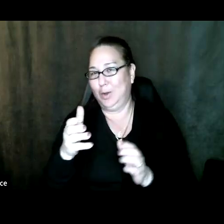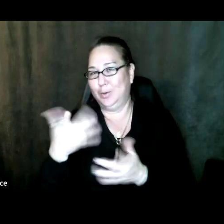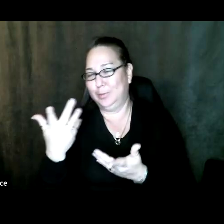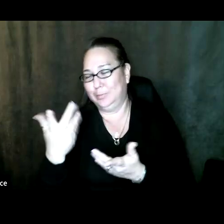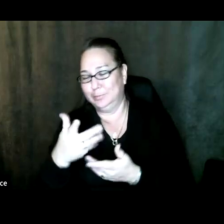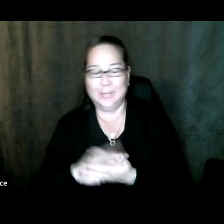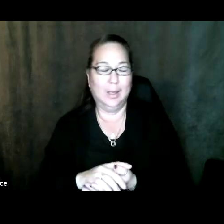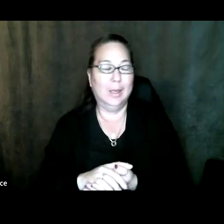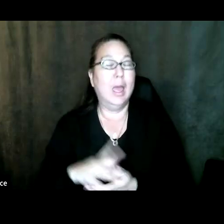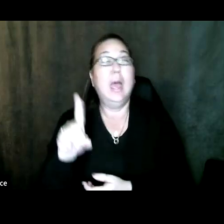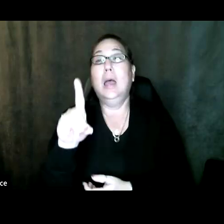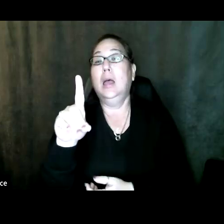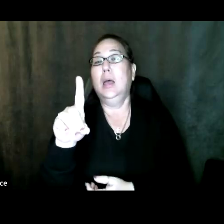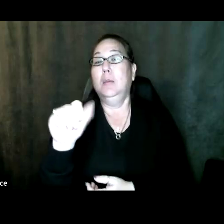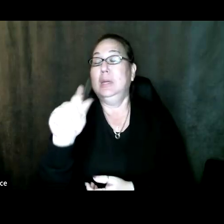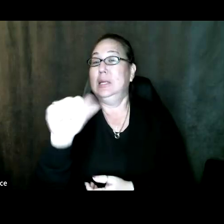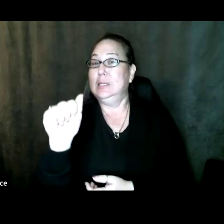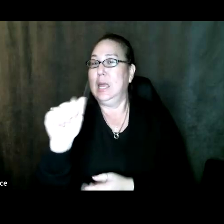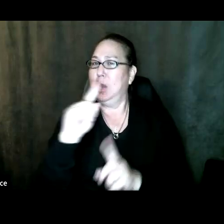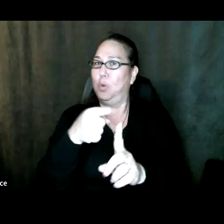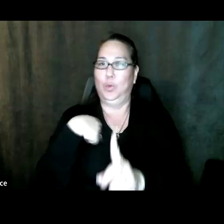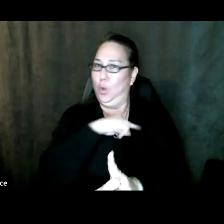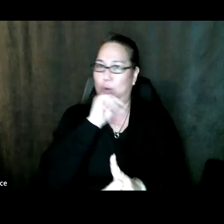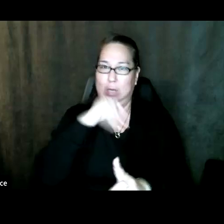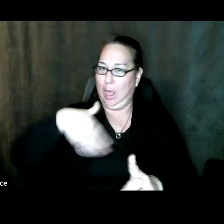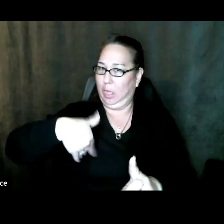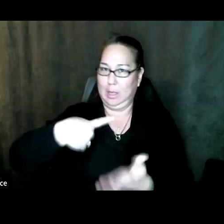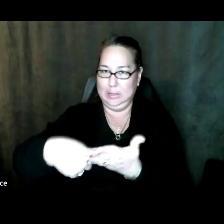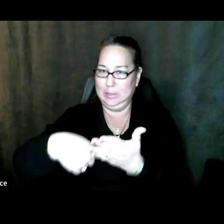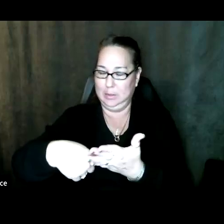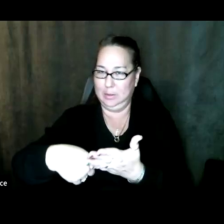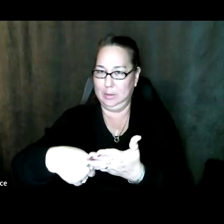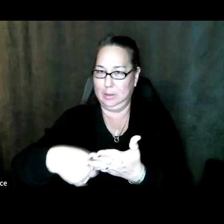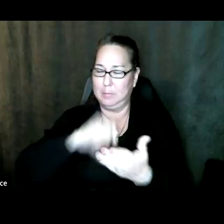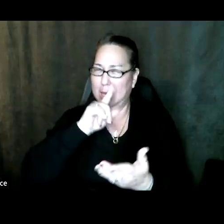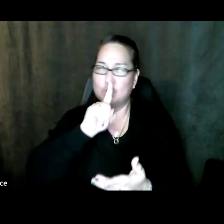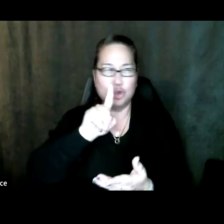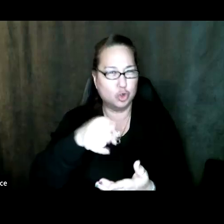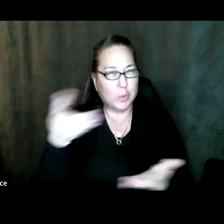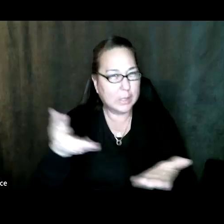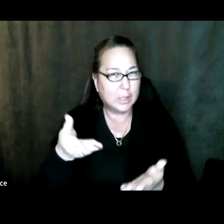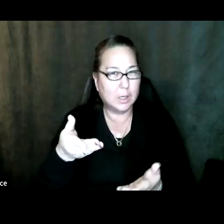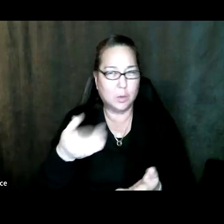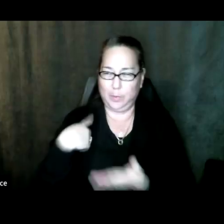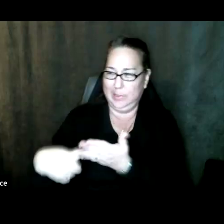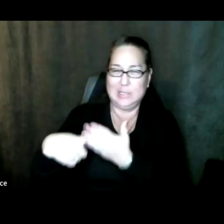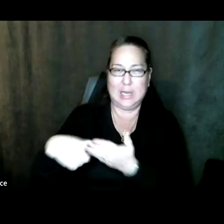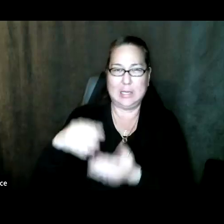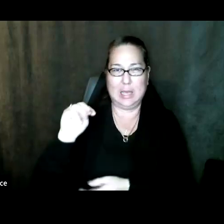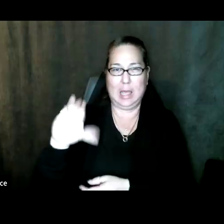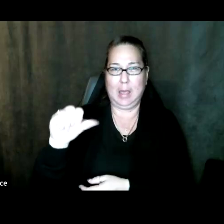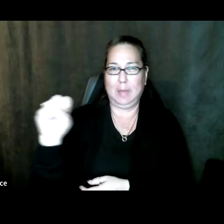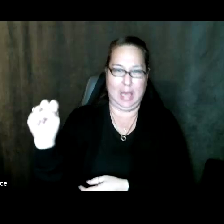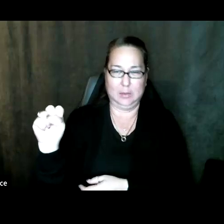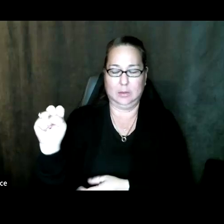a data point that we aren't discussing. We talked about this. I don't know if you were here for our last, when we were talking about MCAS. I have a lot